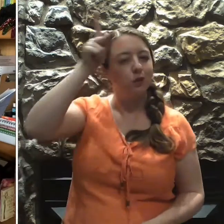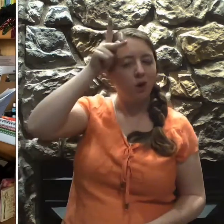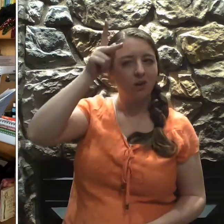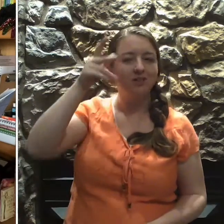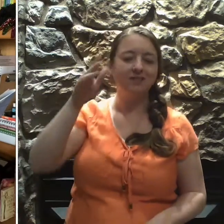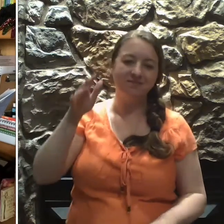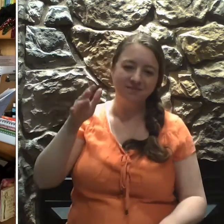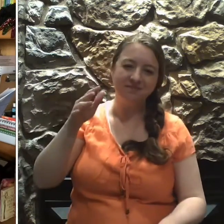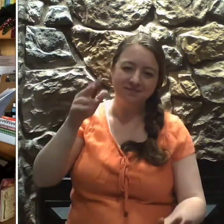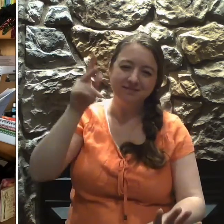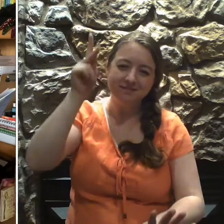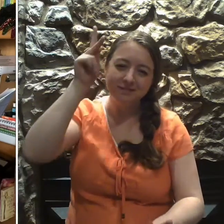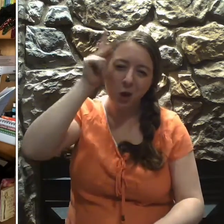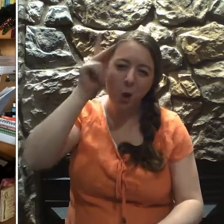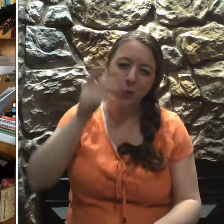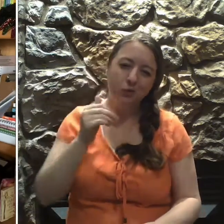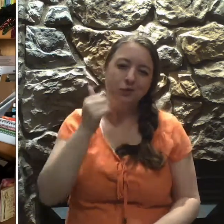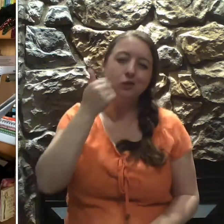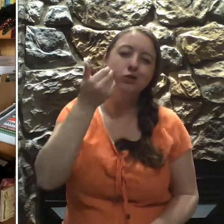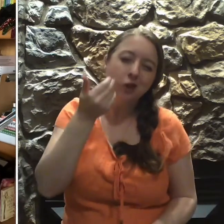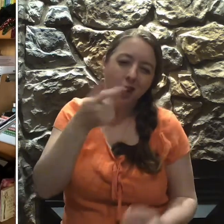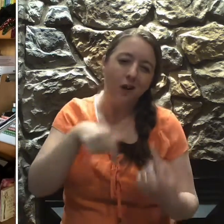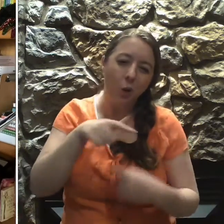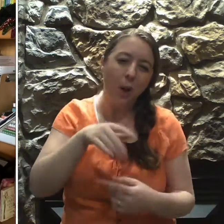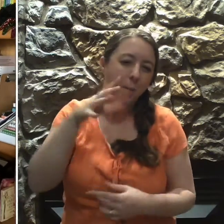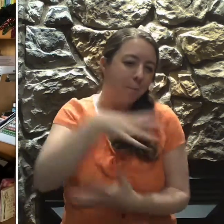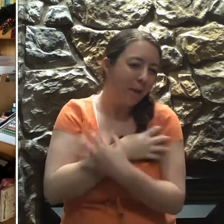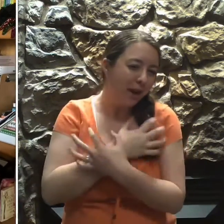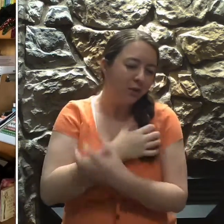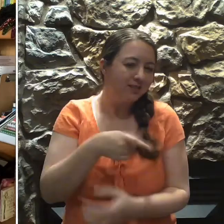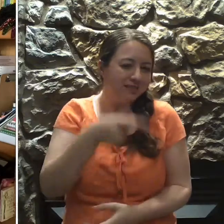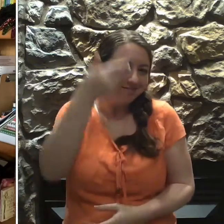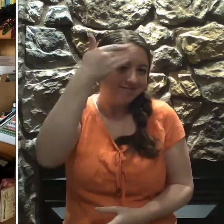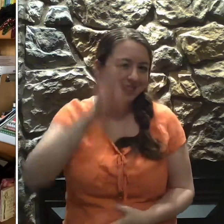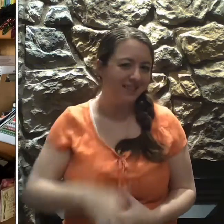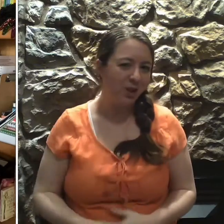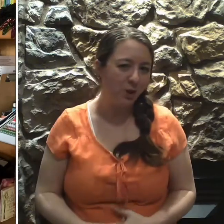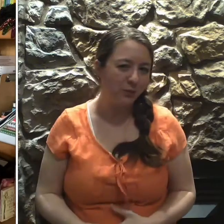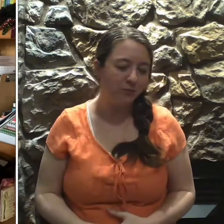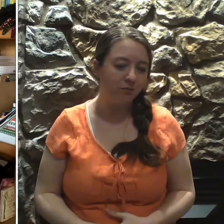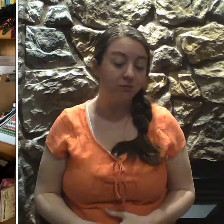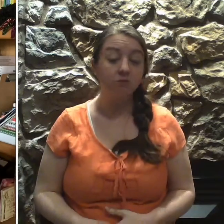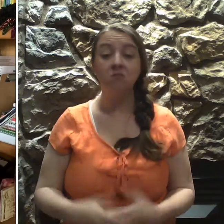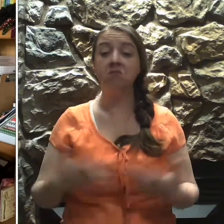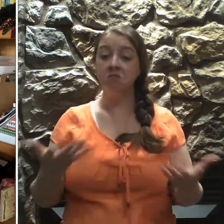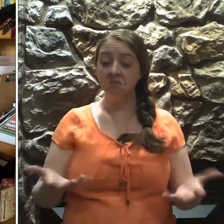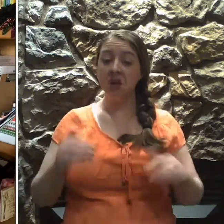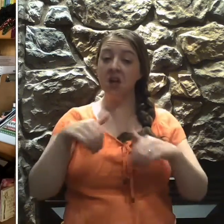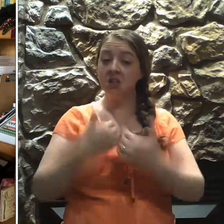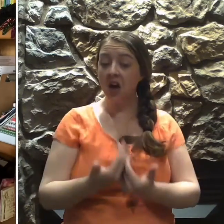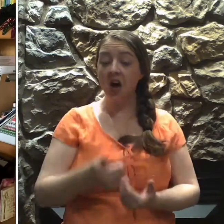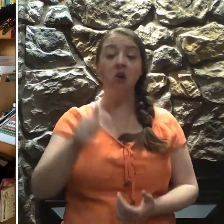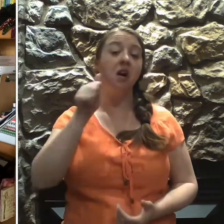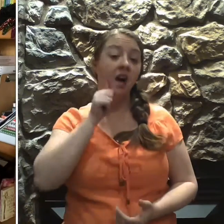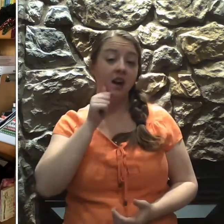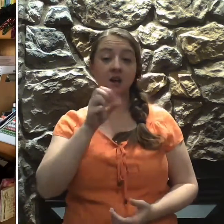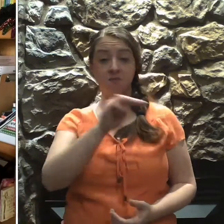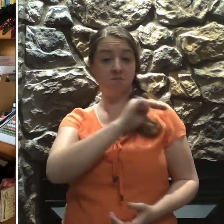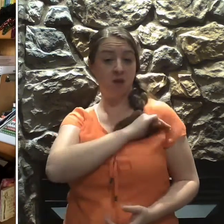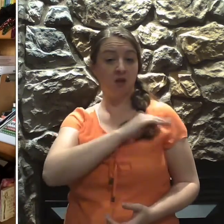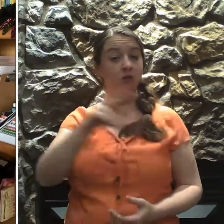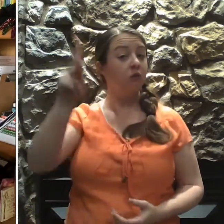shy around bears he didn't know. And this is how Addie, Michael, and Carl